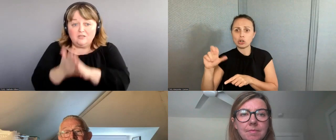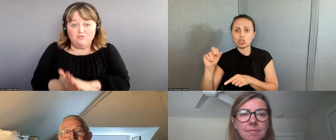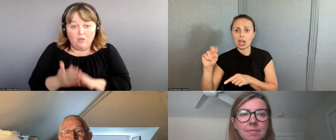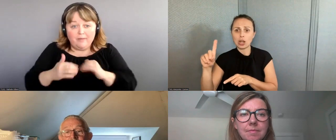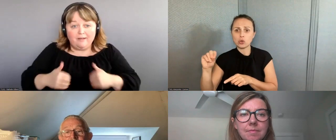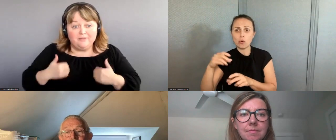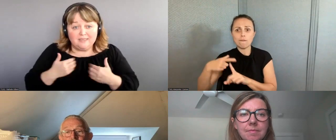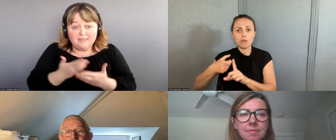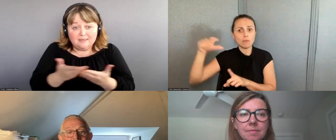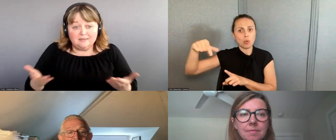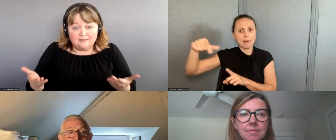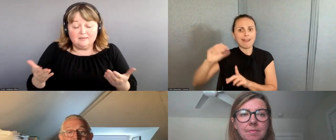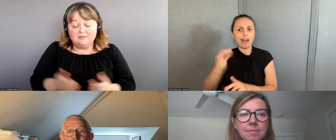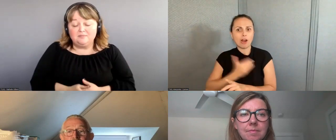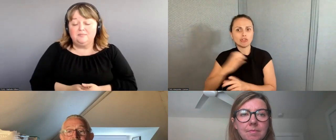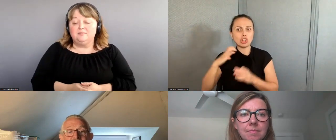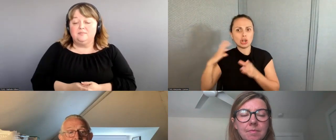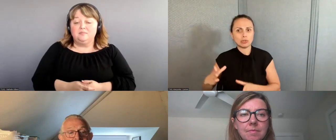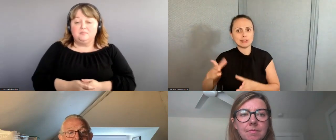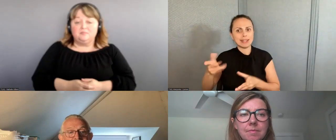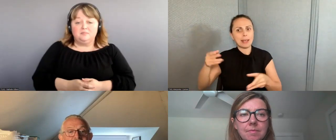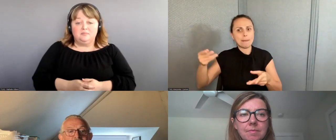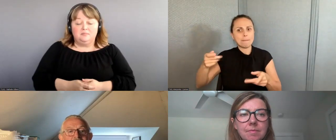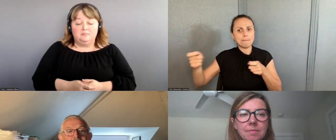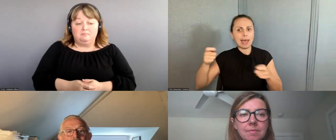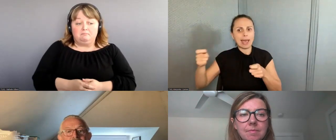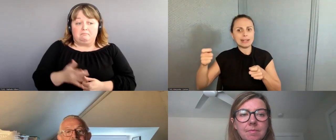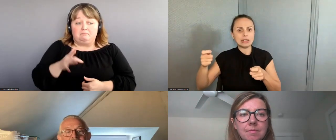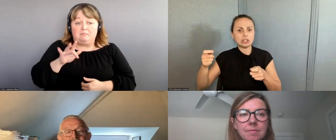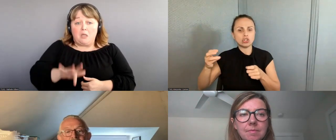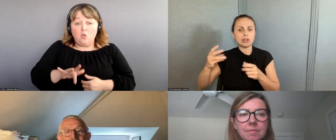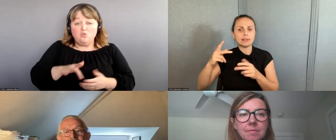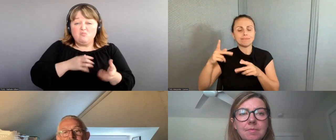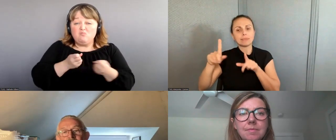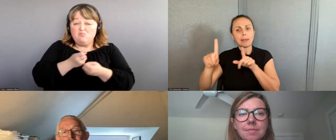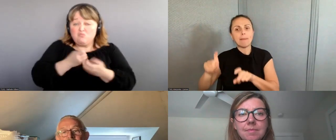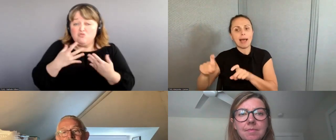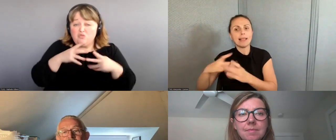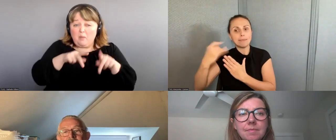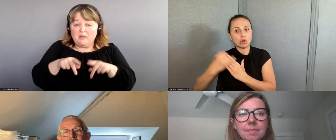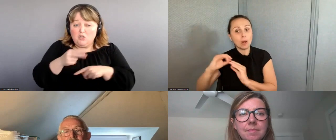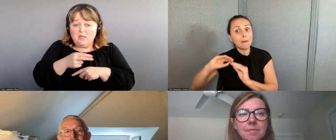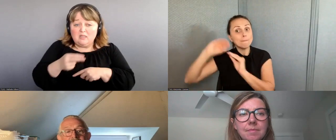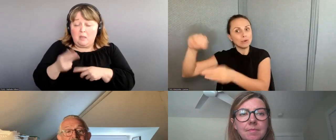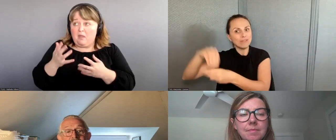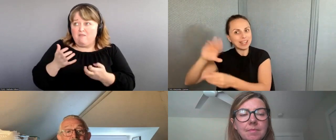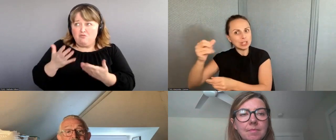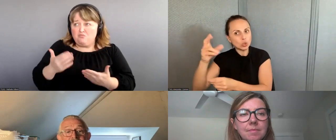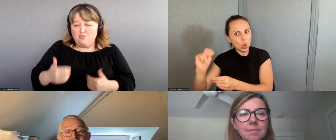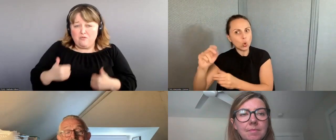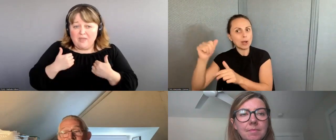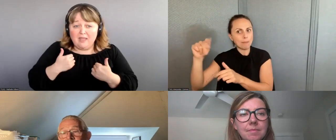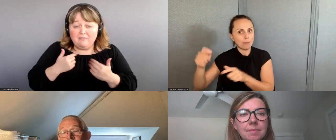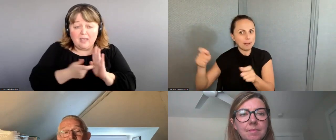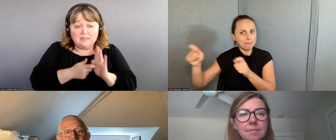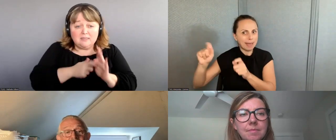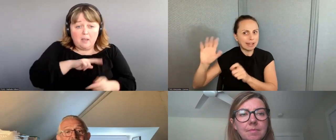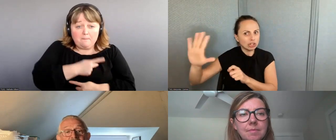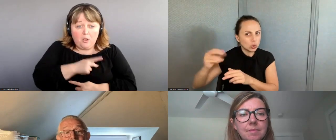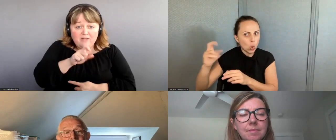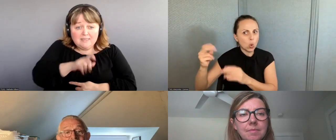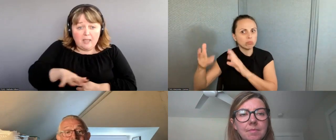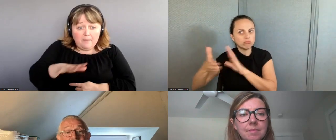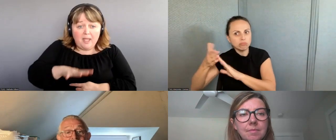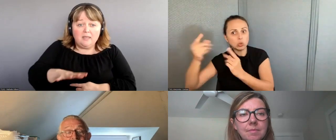He's our chairman, who managed to achieve a pilot project to move into his own apartment and manage his own affairs after he